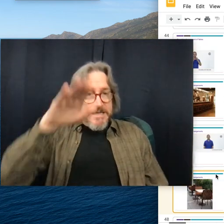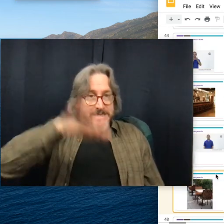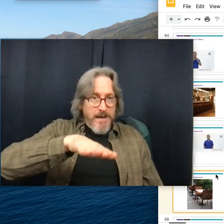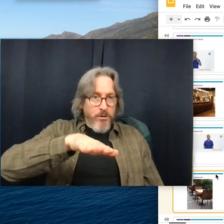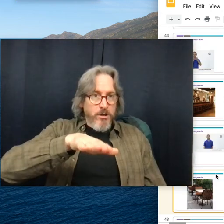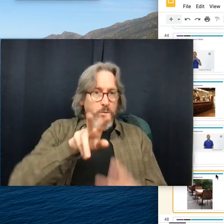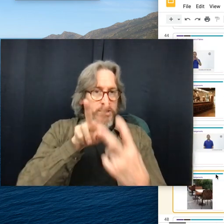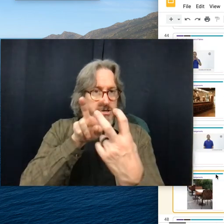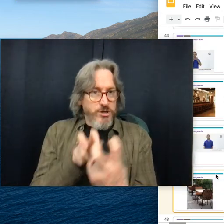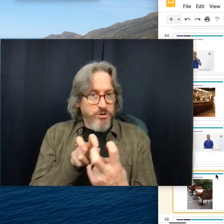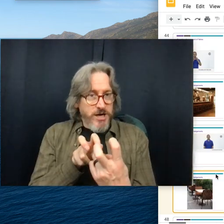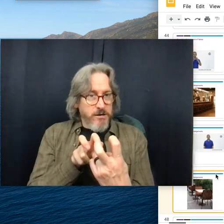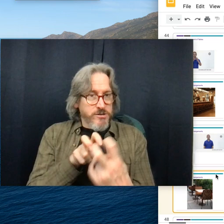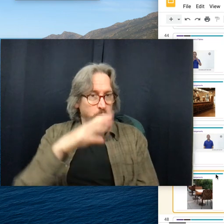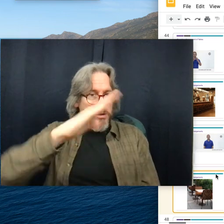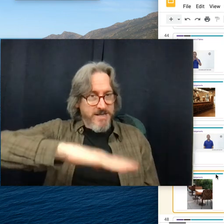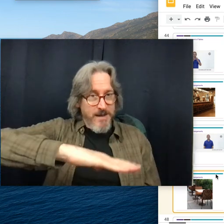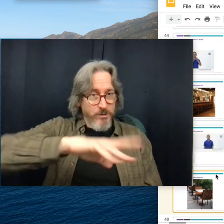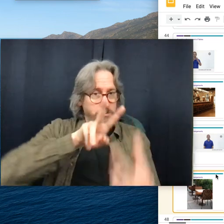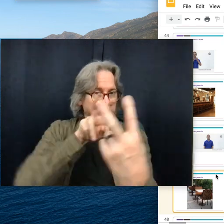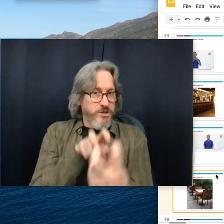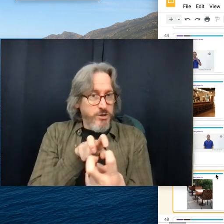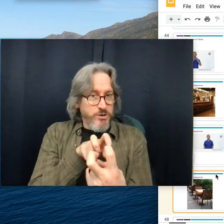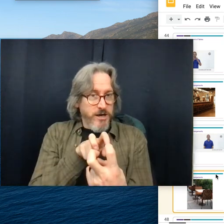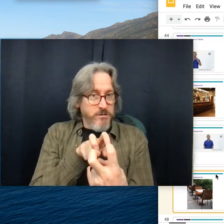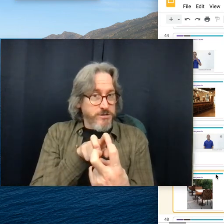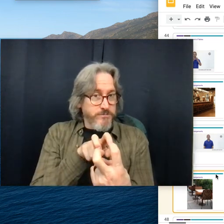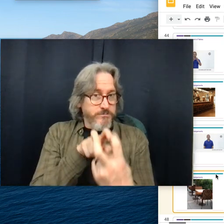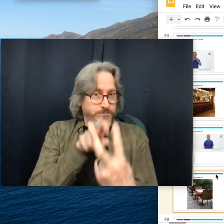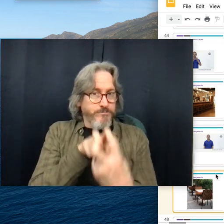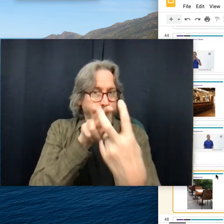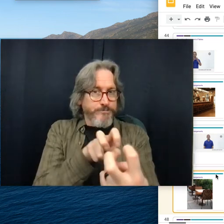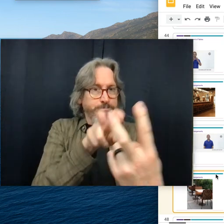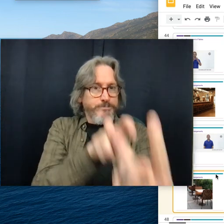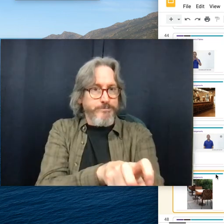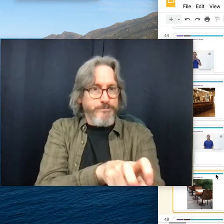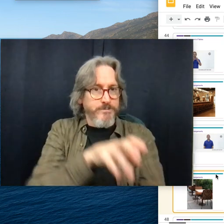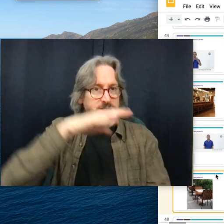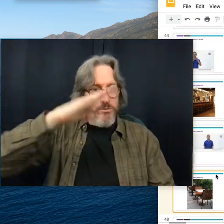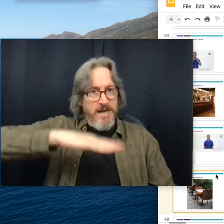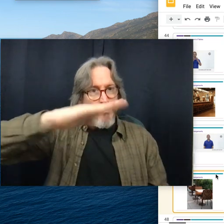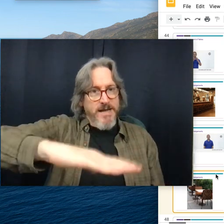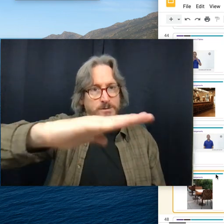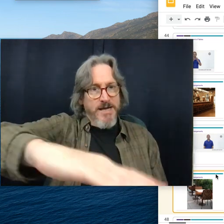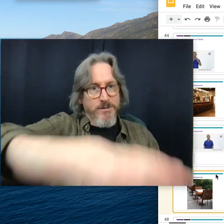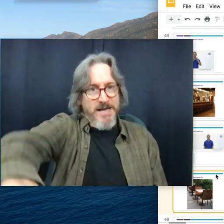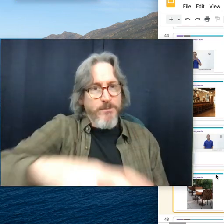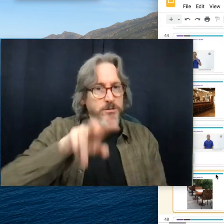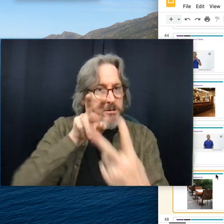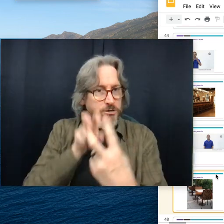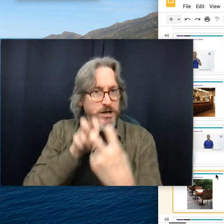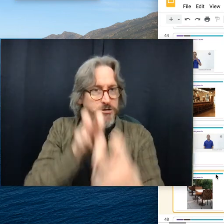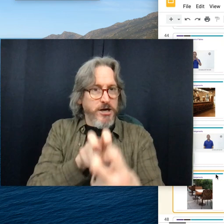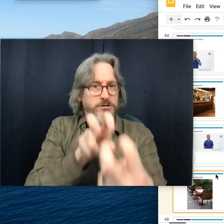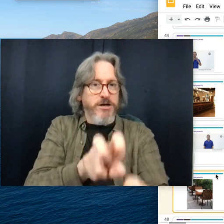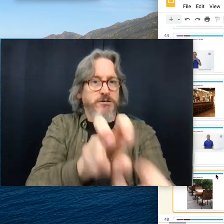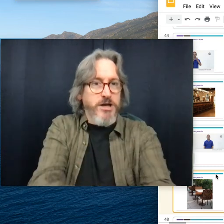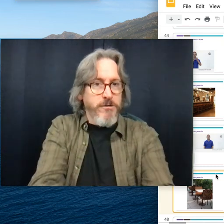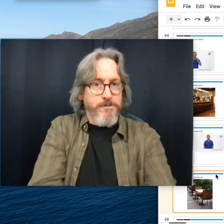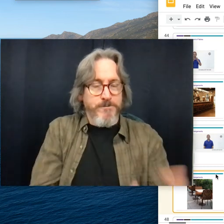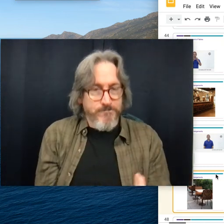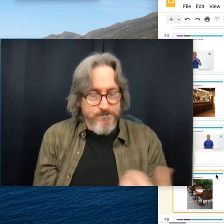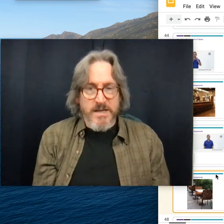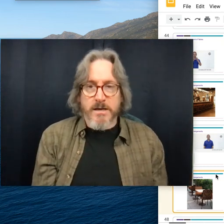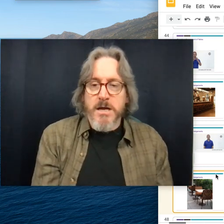these, table with two chairs, or tape with two chairs. So table, table, table, table, chair, chair, chair,